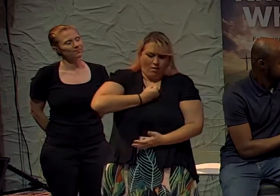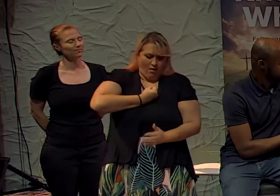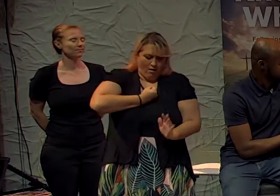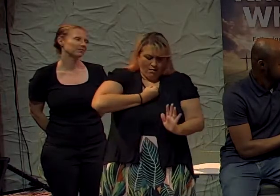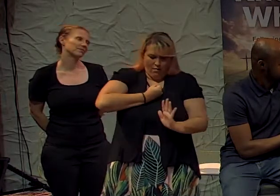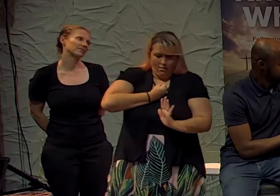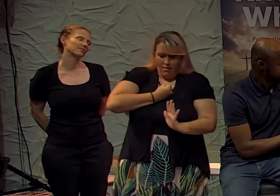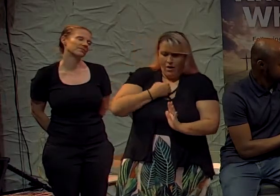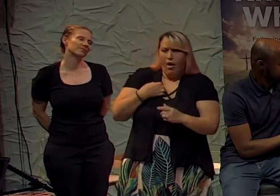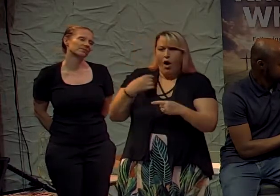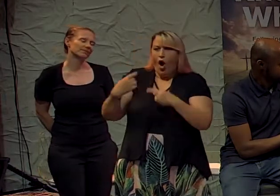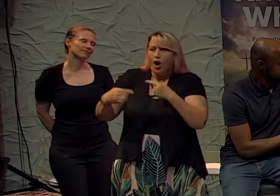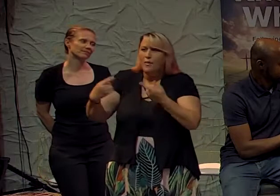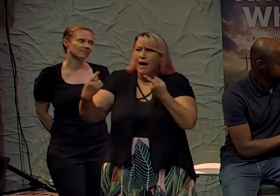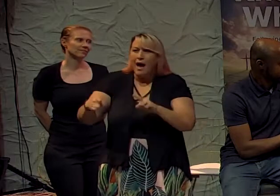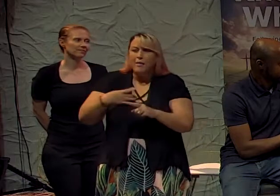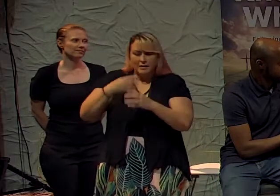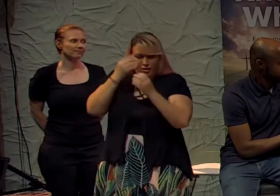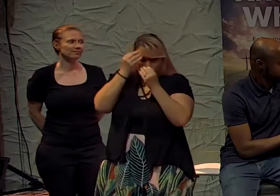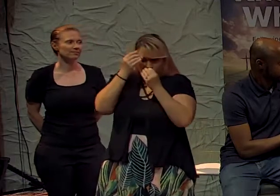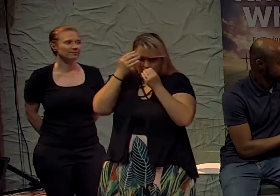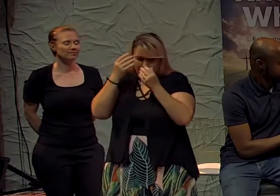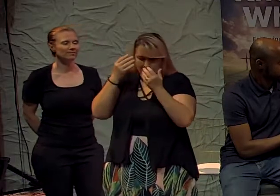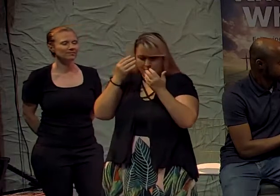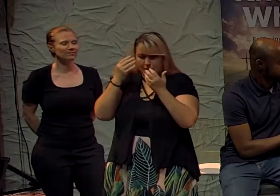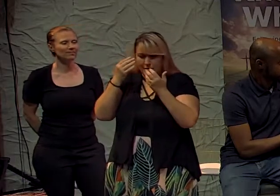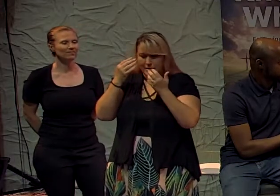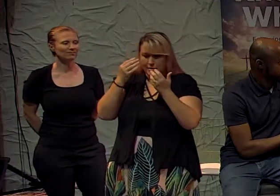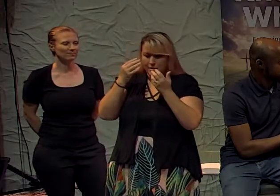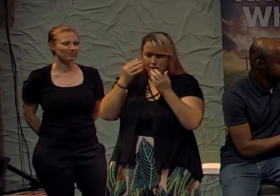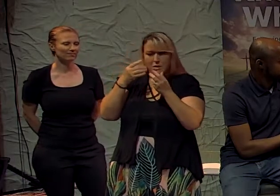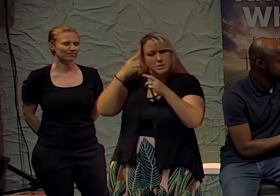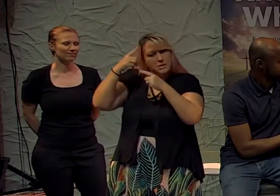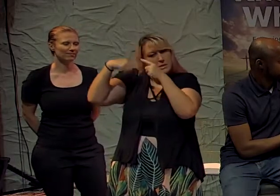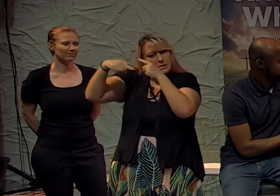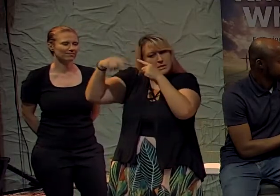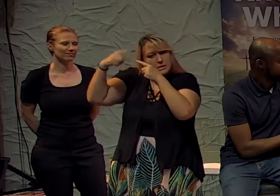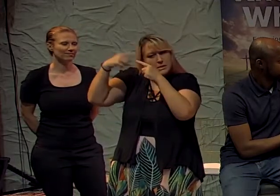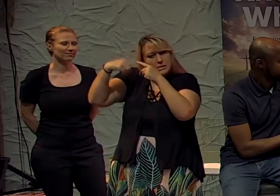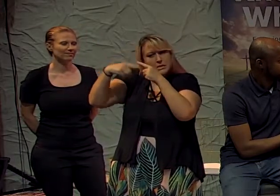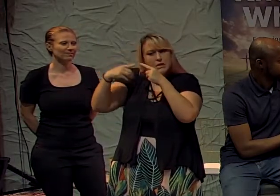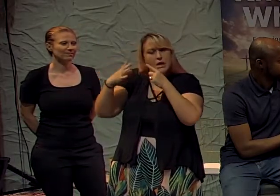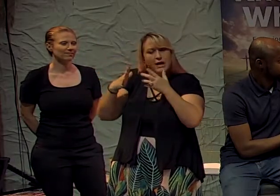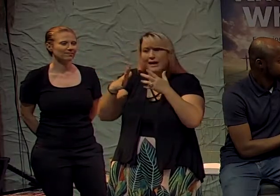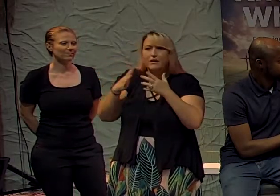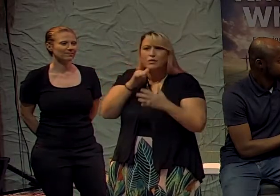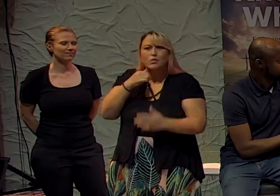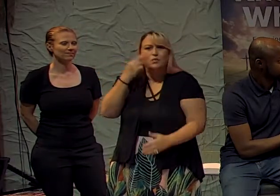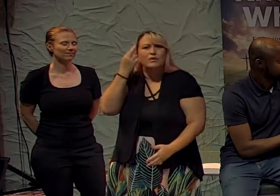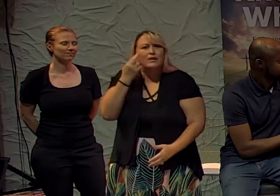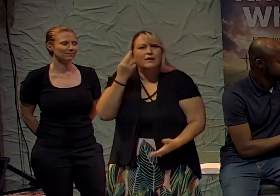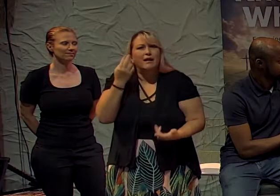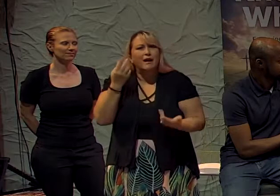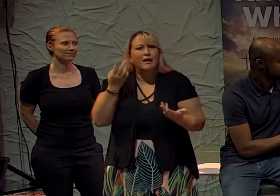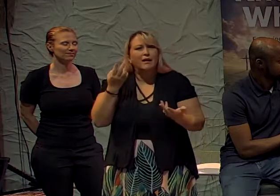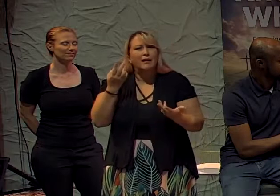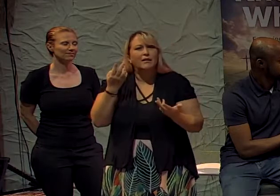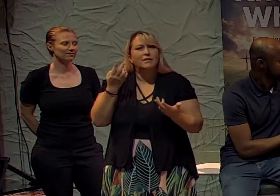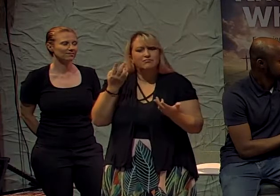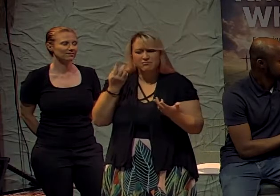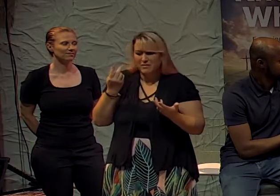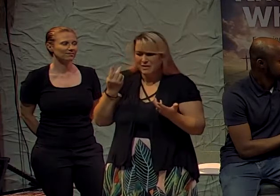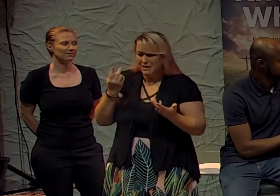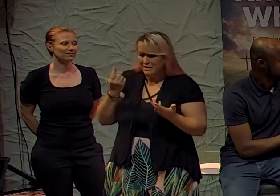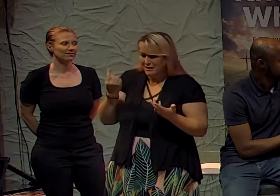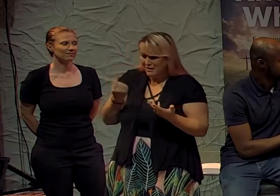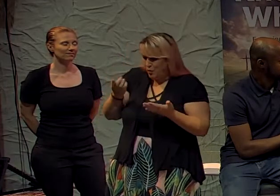this argument or these thoughts in your head and they're going and you don't even realize, and you have someone